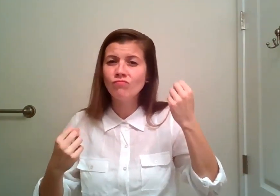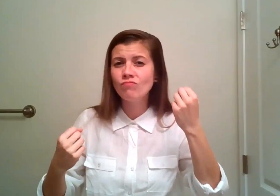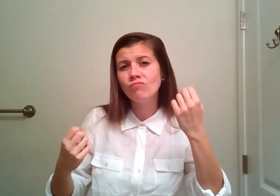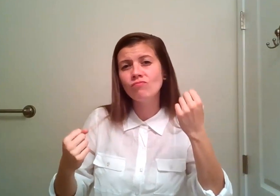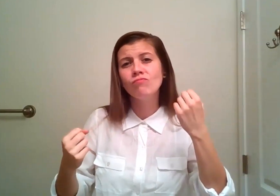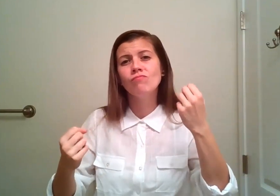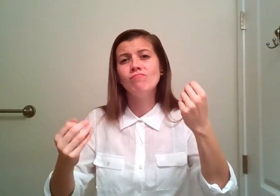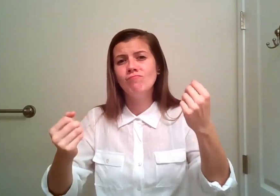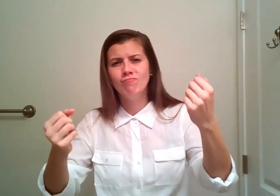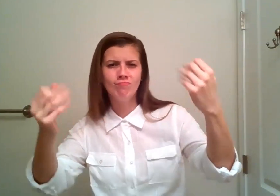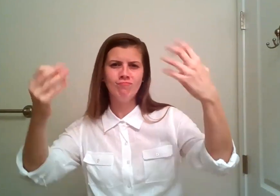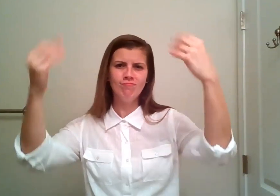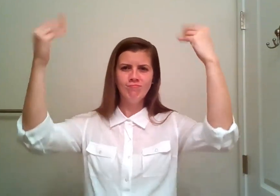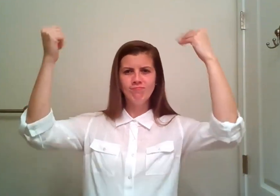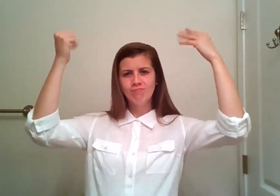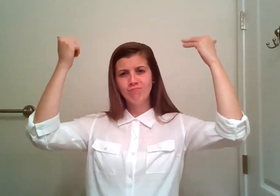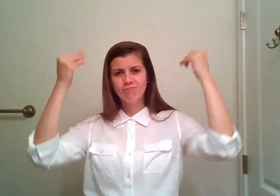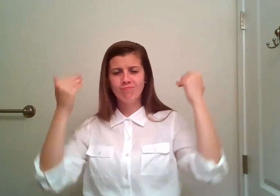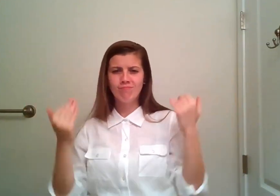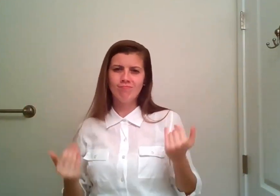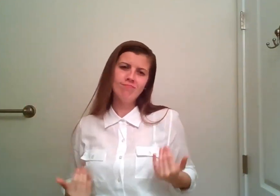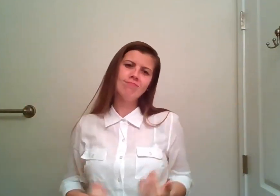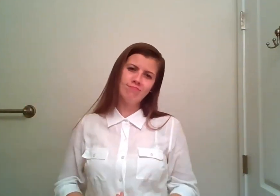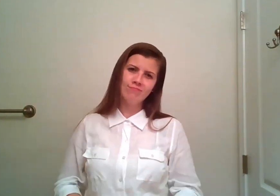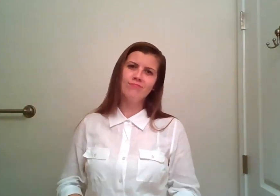And it was just so empowering the way that they signed.